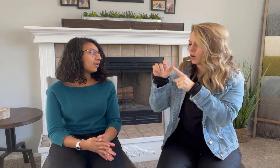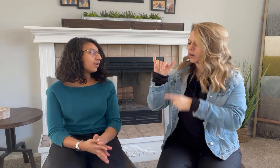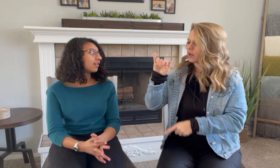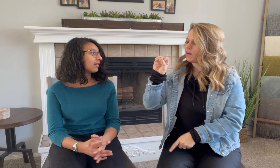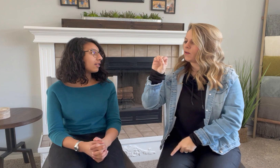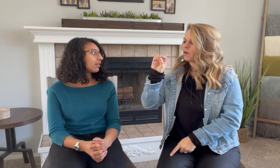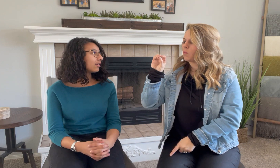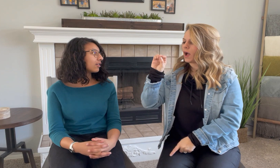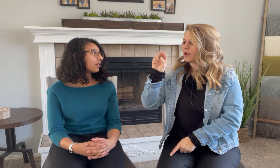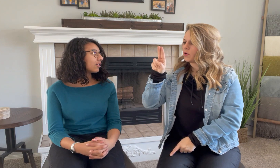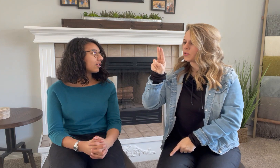word